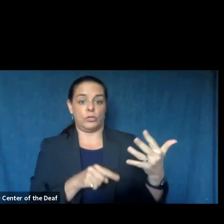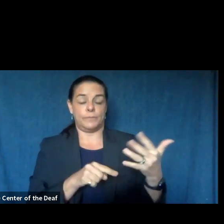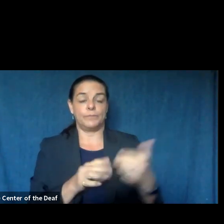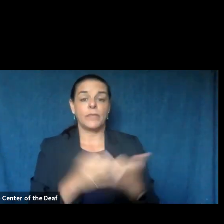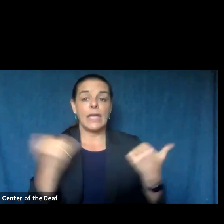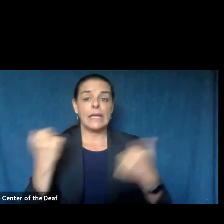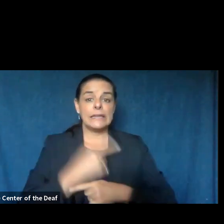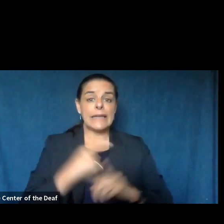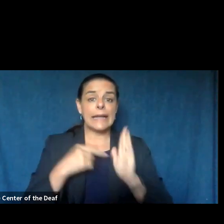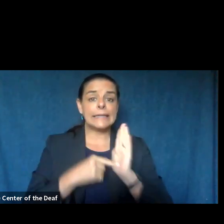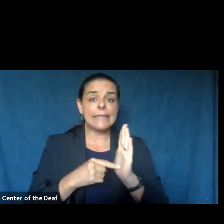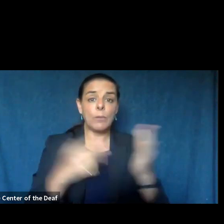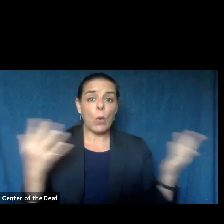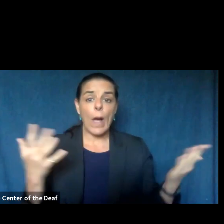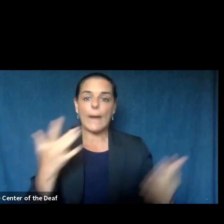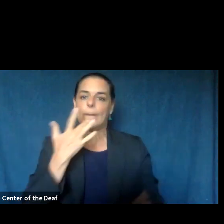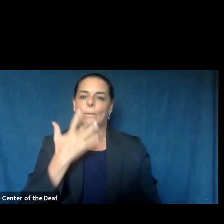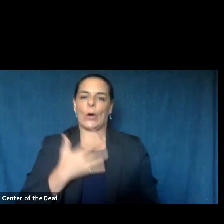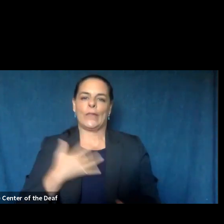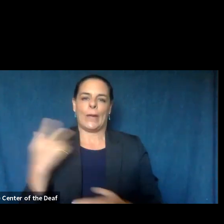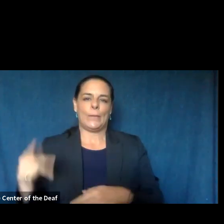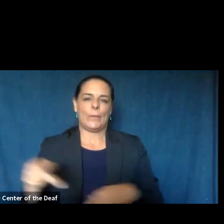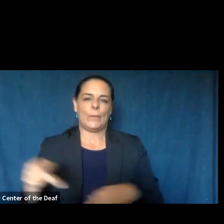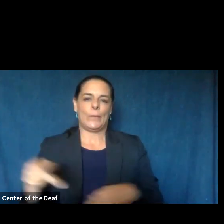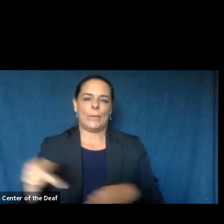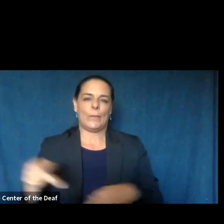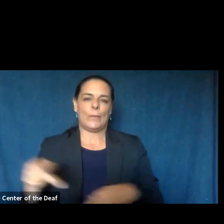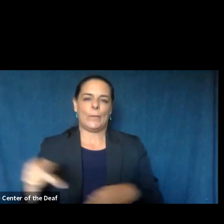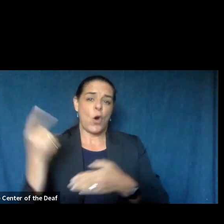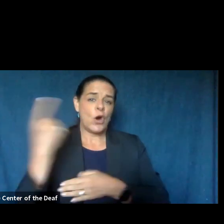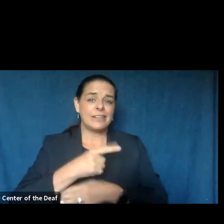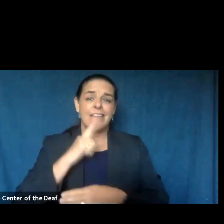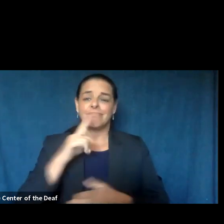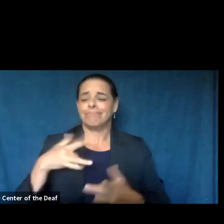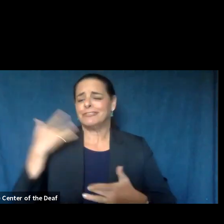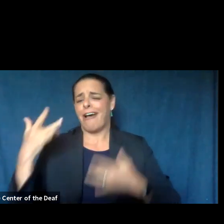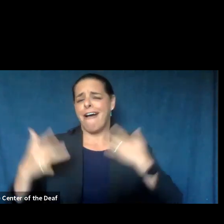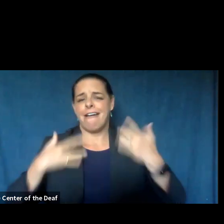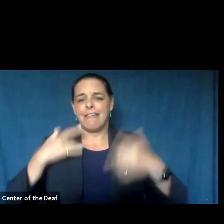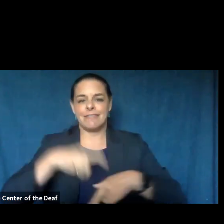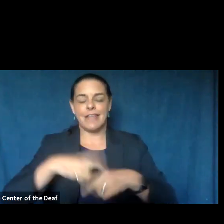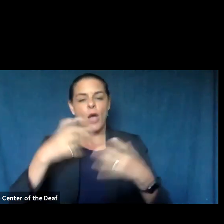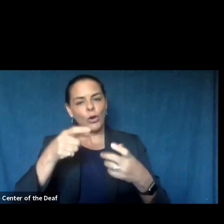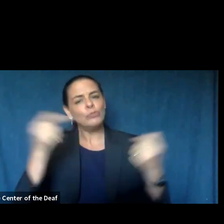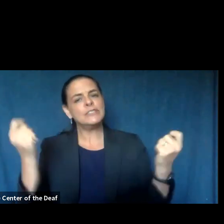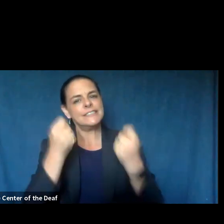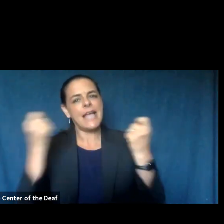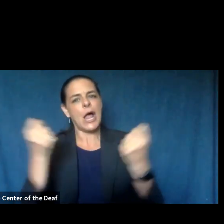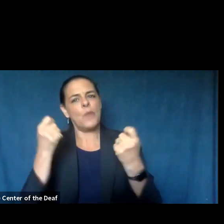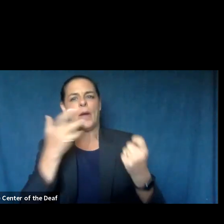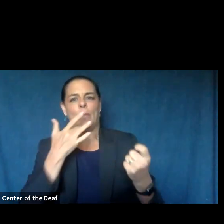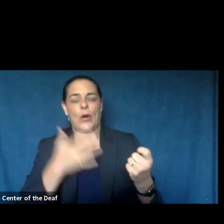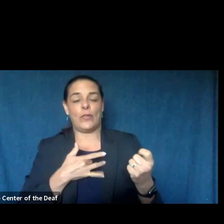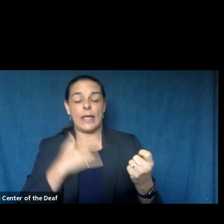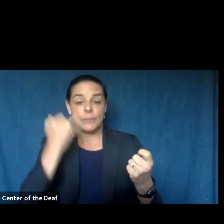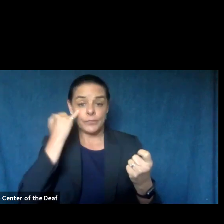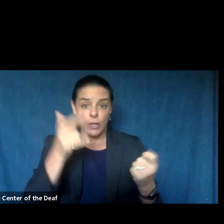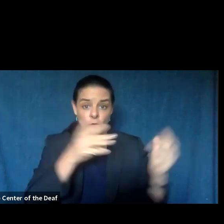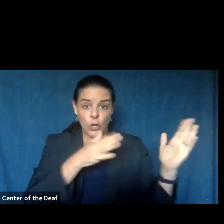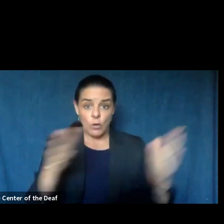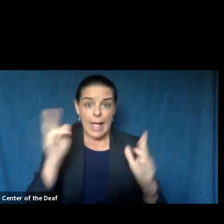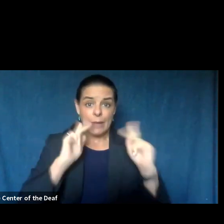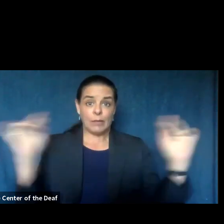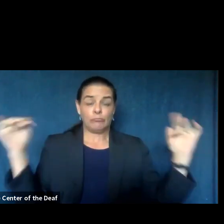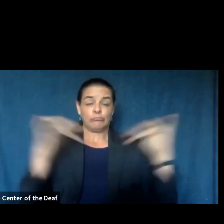example is a birthday party. Birthdays are exciting times, and we want you to celebrate them. If you plan on having people over to